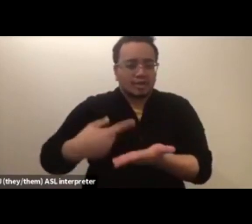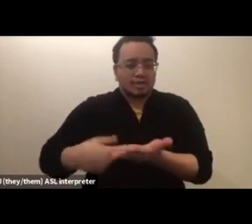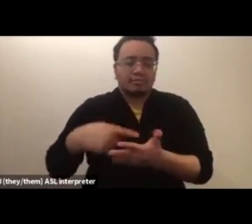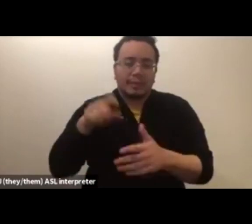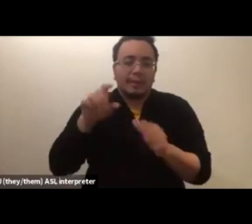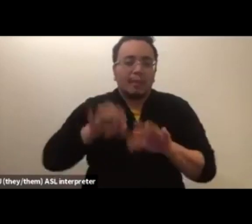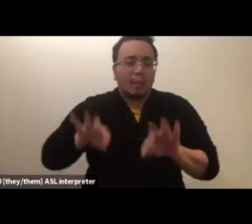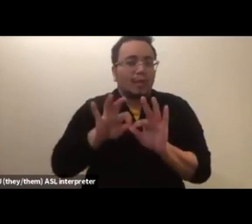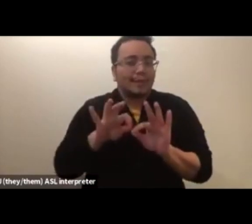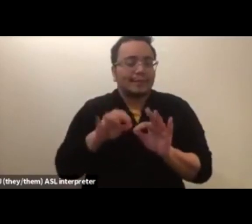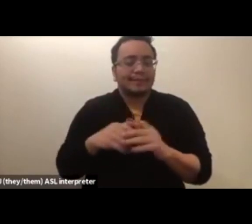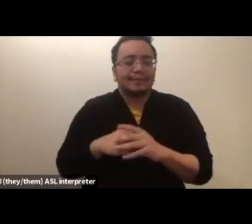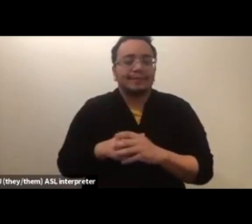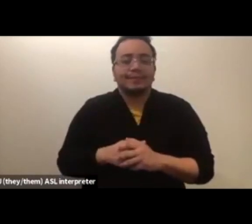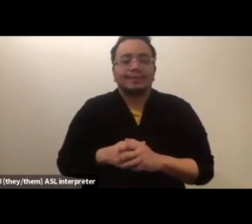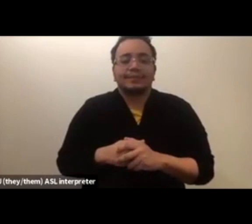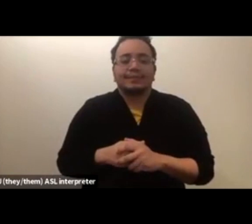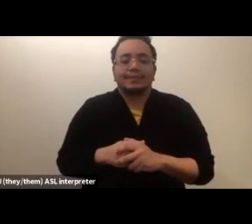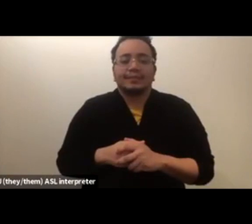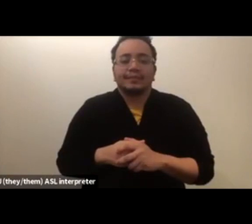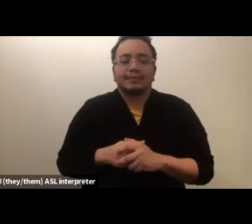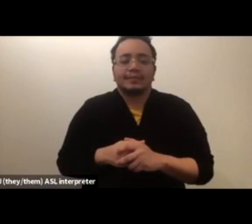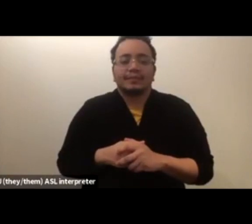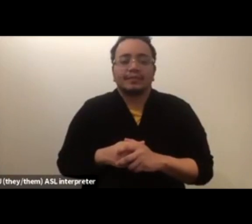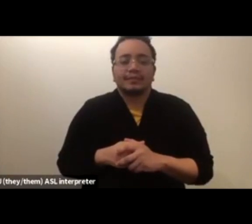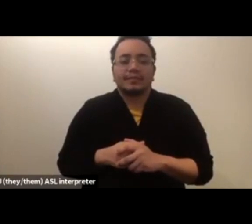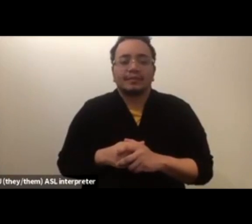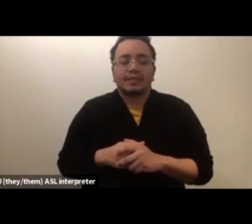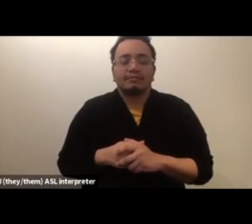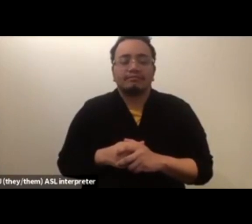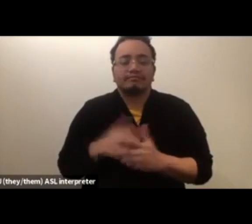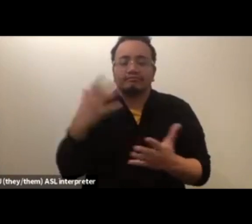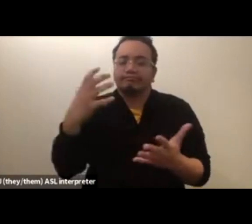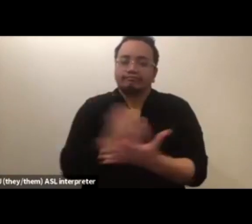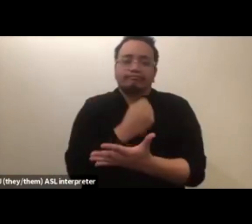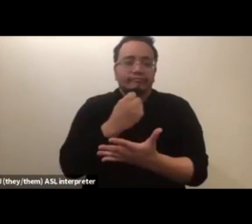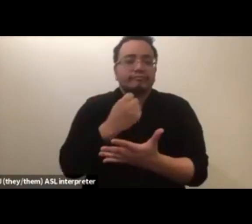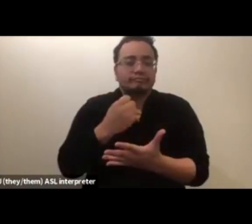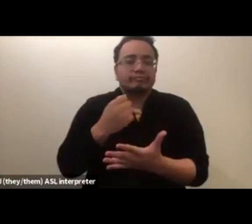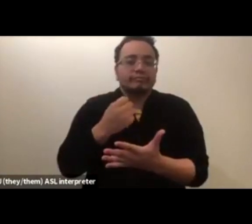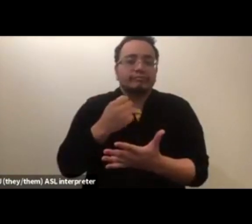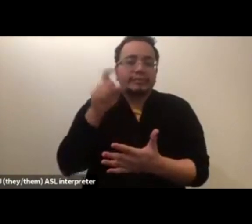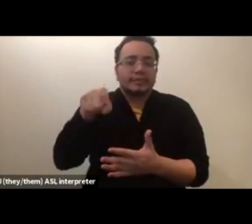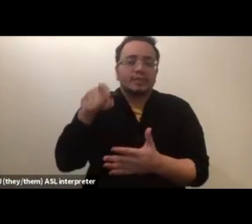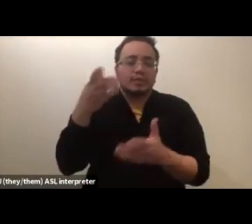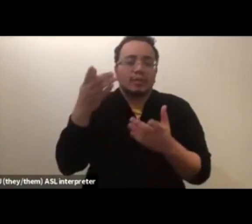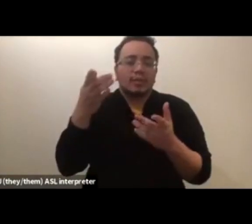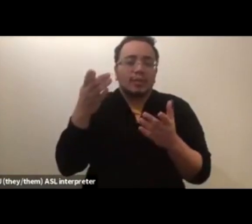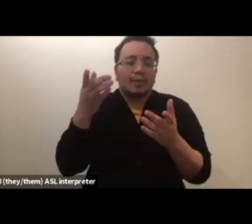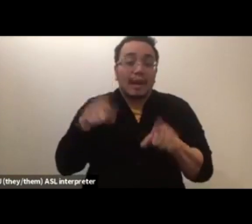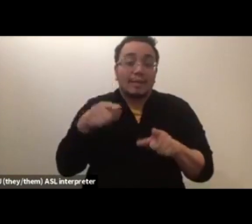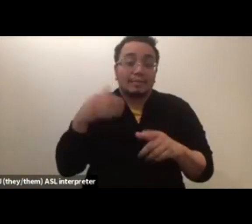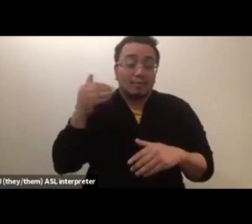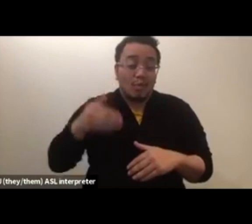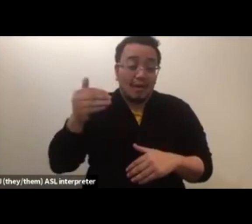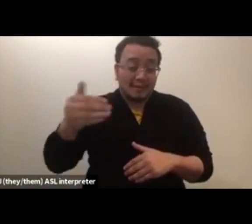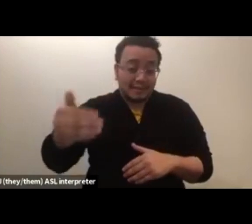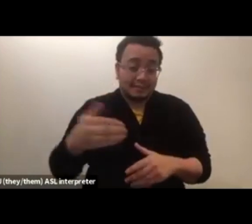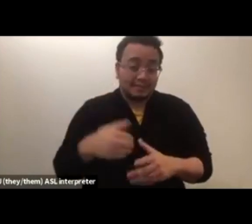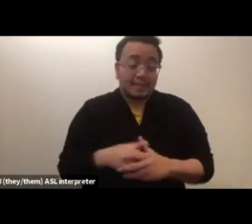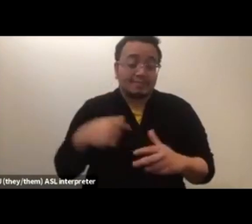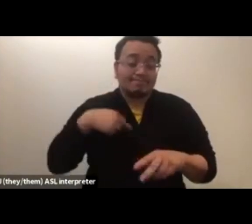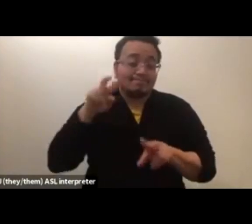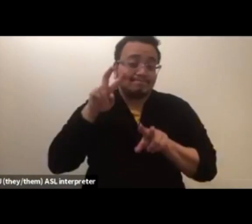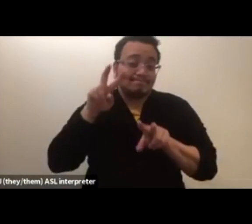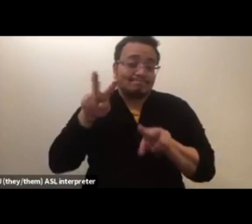to reemphasize what Ciora said, this is a conversation that needs to be happening more often. And I'm looking forward